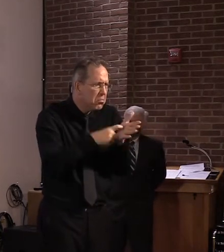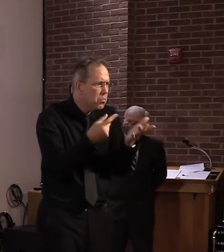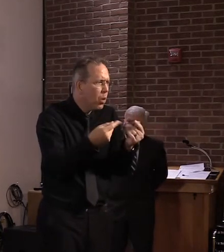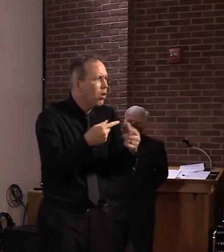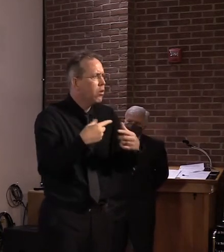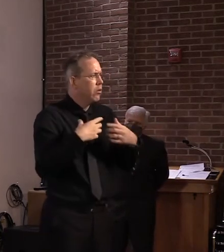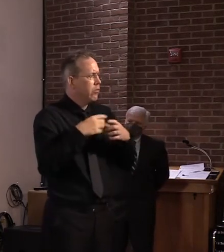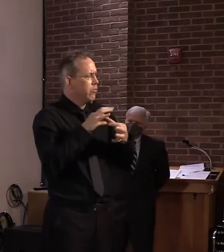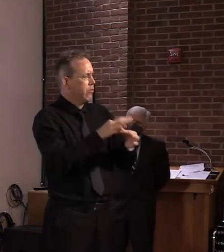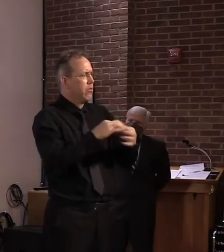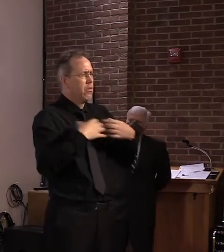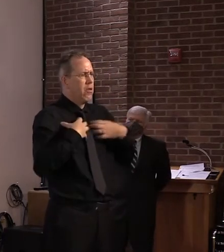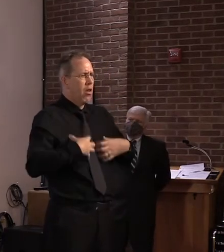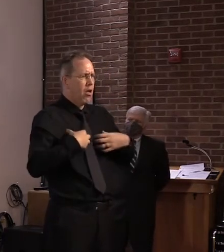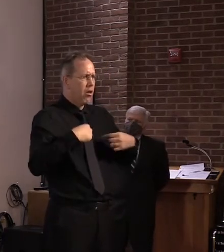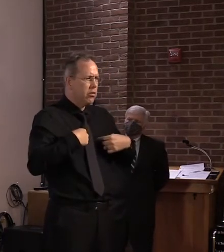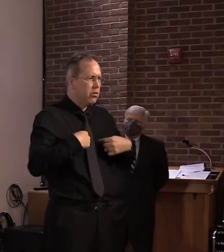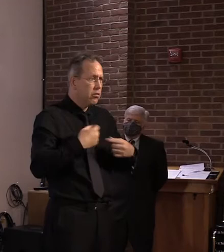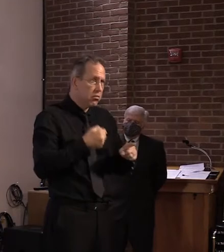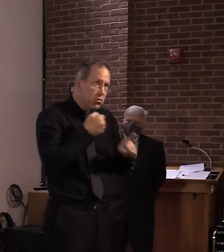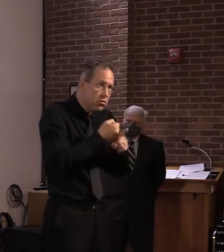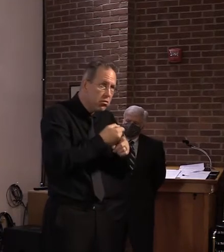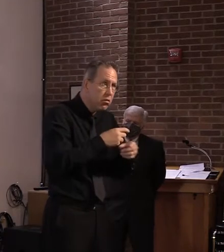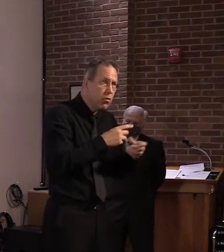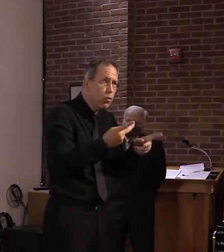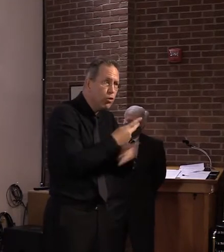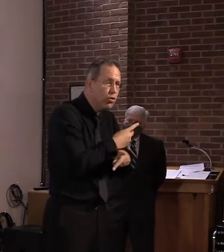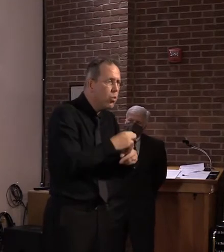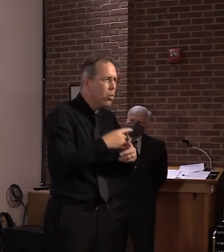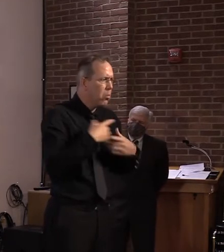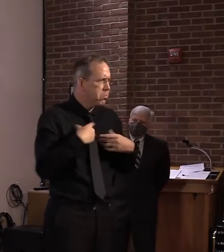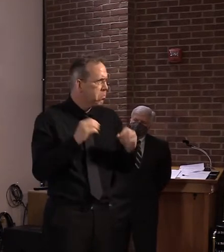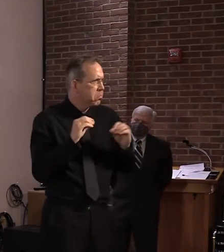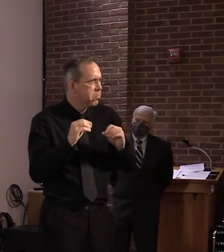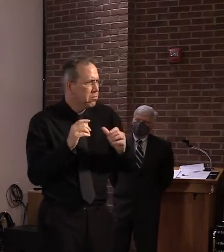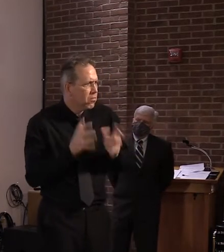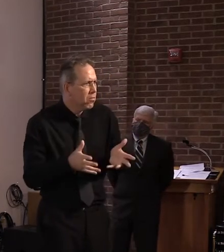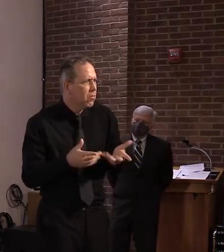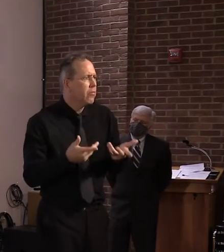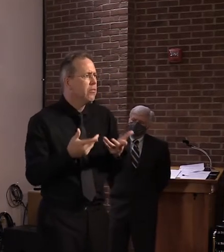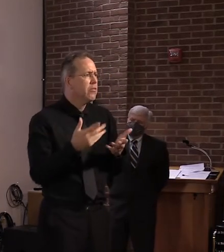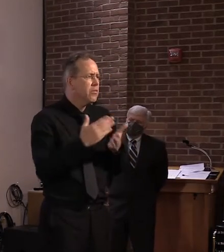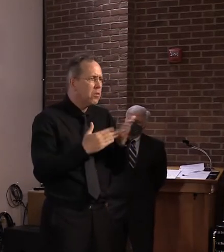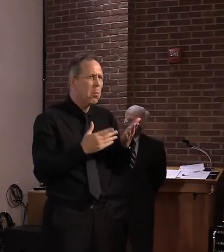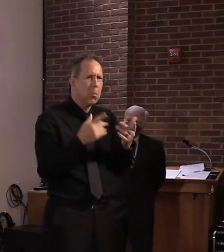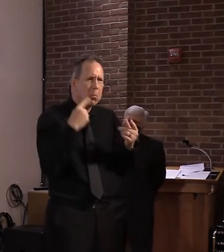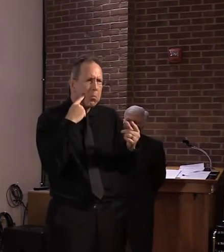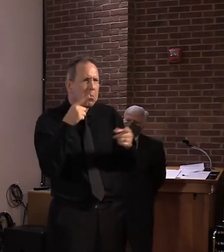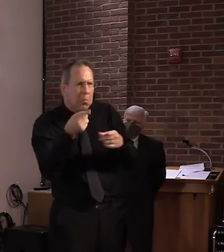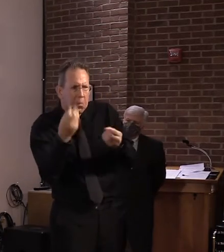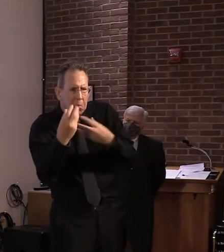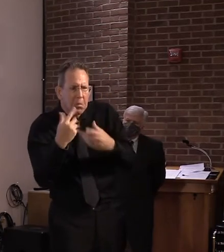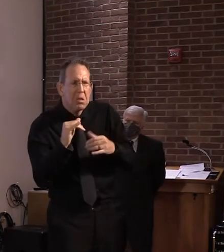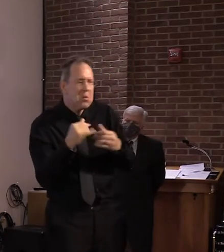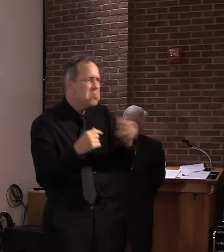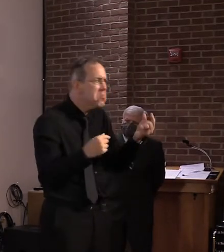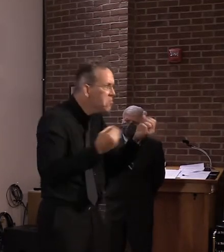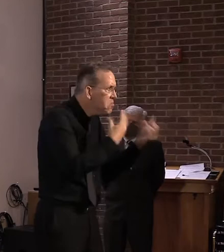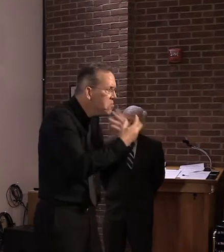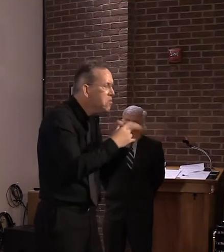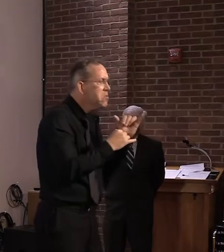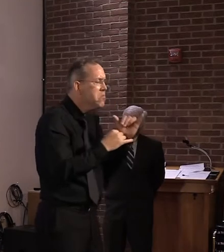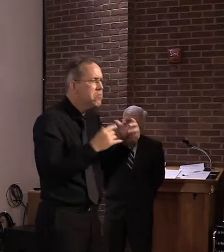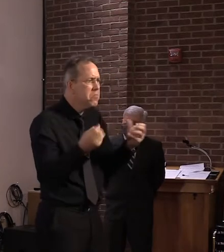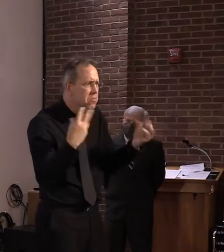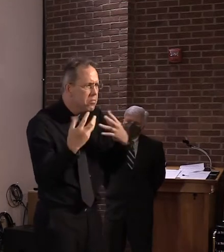tests in terms of breathing tests, what happened to their x-rays. And a lot of people feel very comforted by the fact that most of